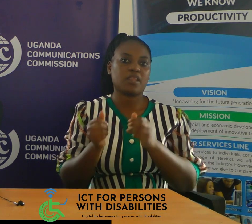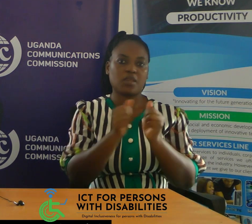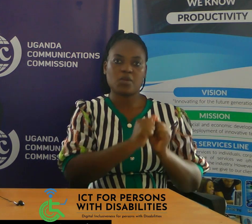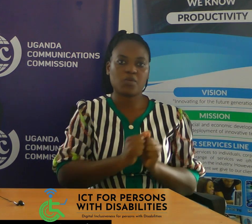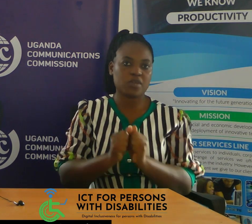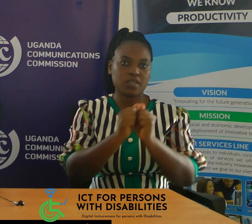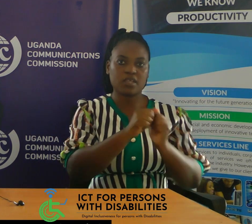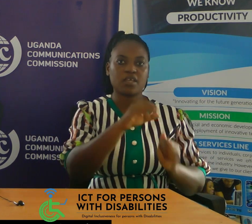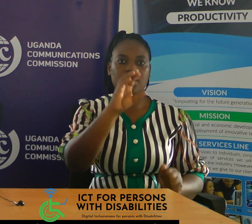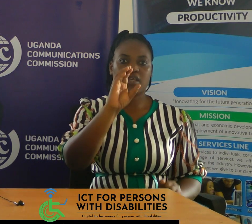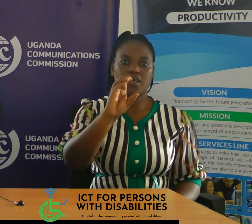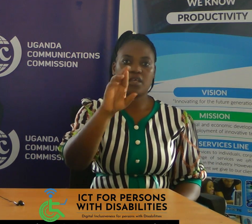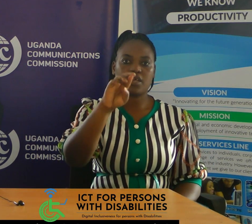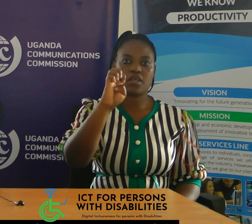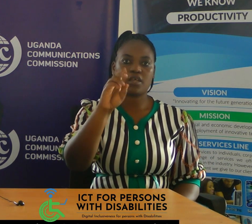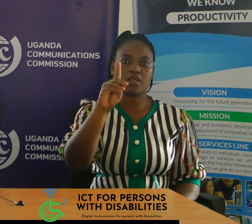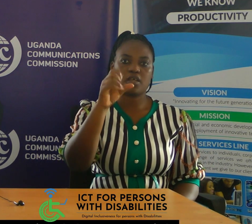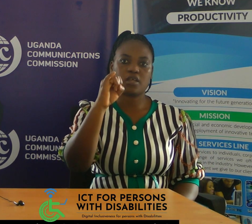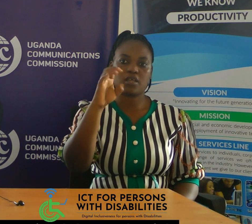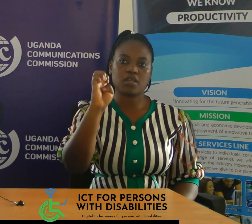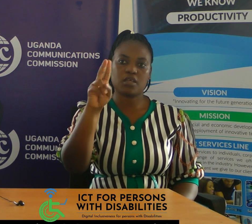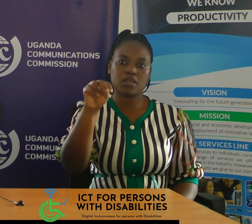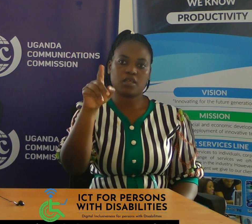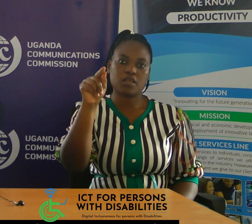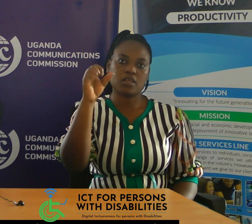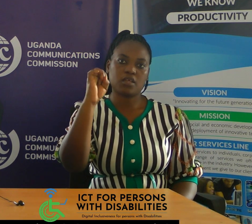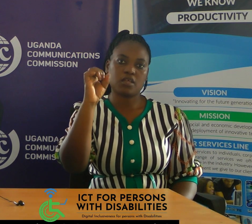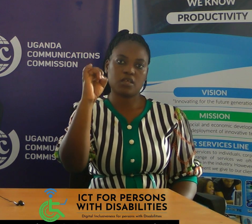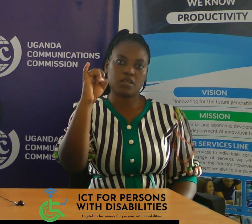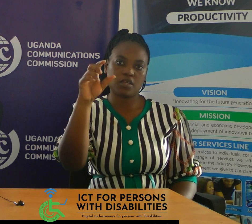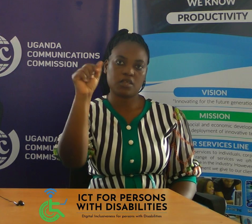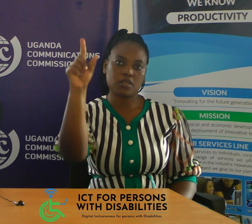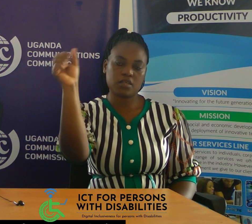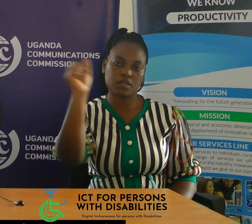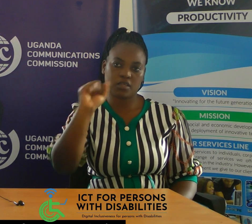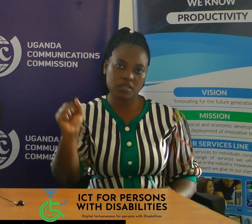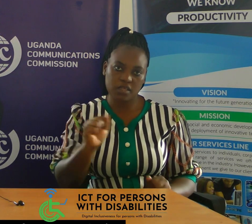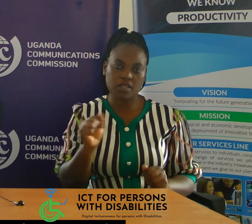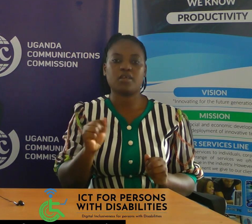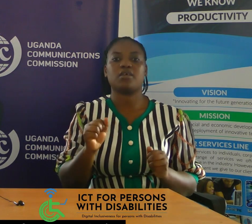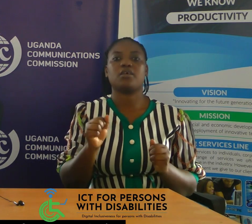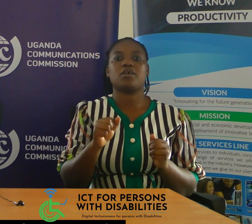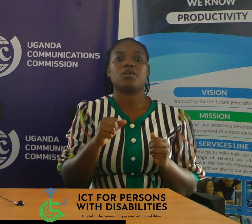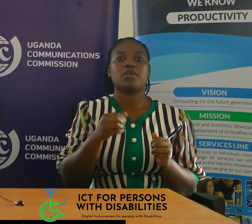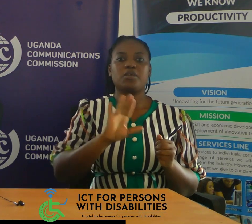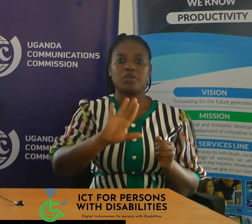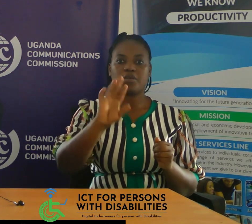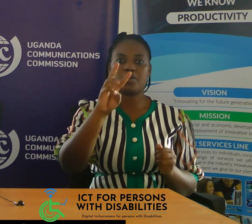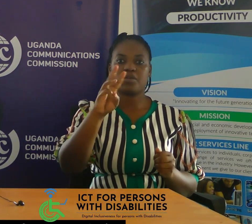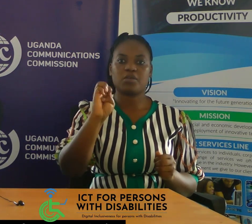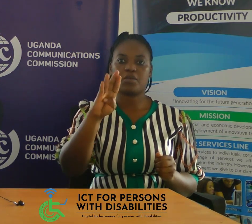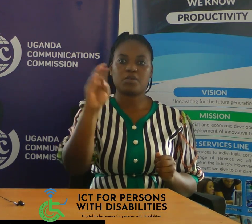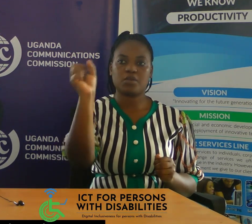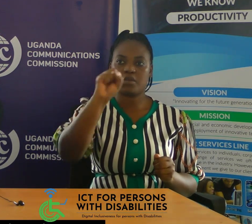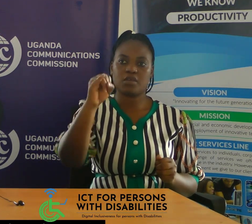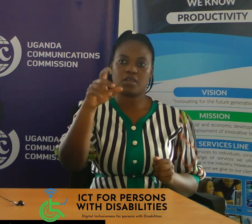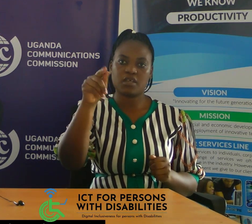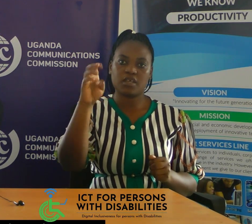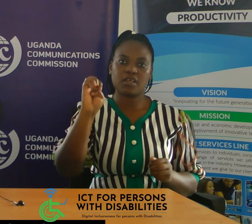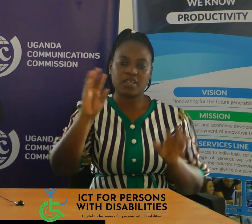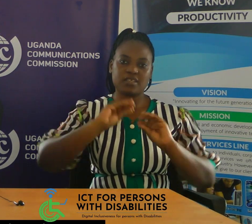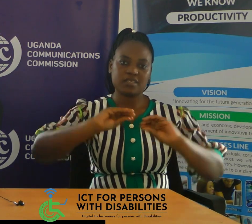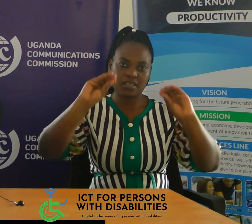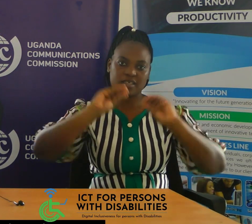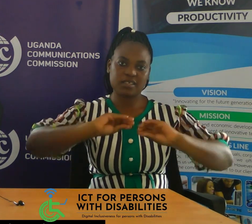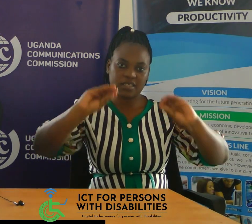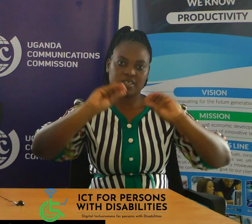with you credentials. I think most of you received the credentials, login credentials of your website. As the